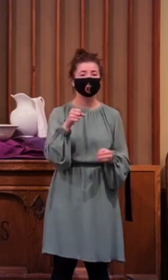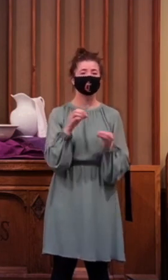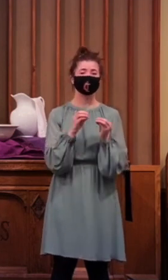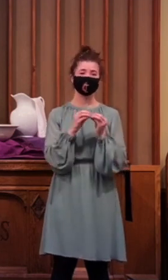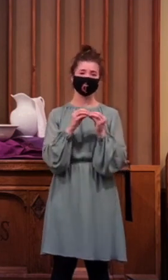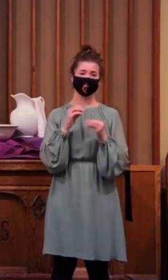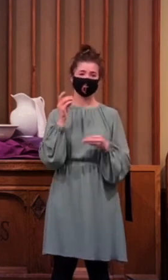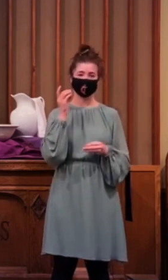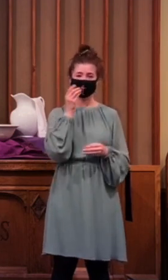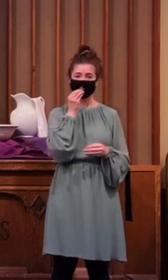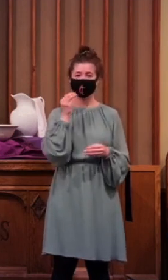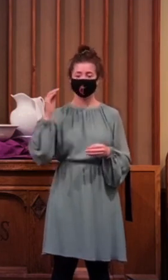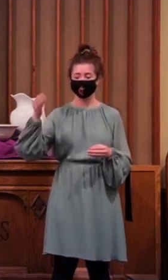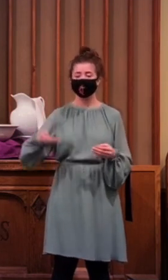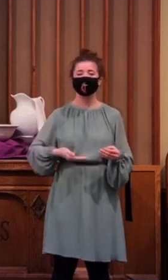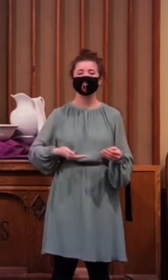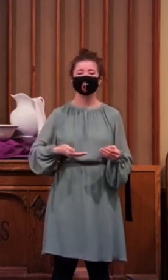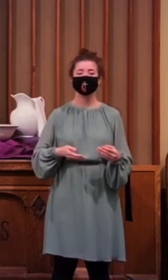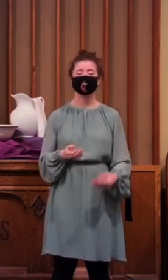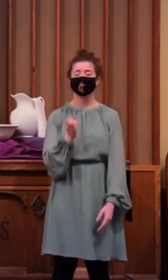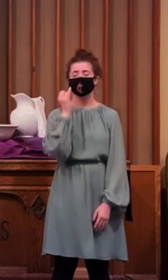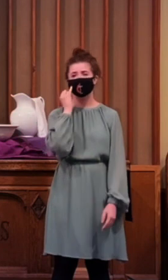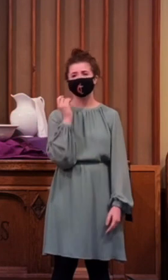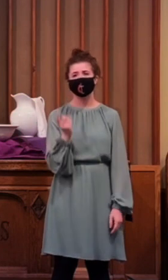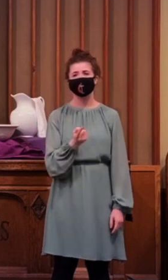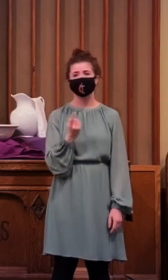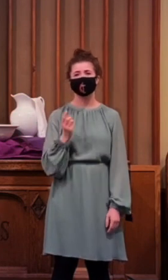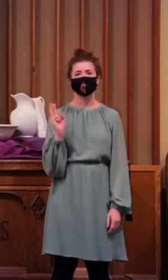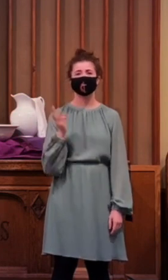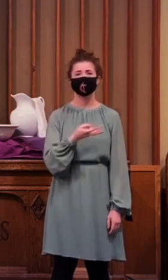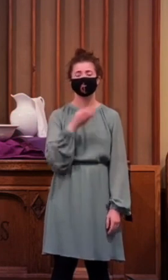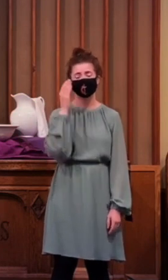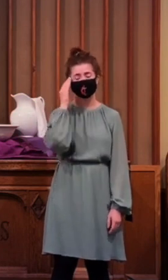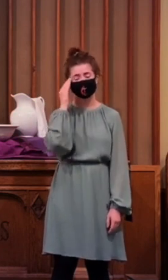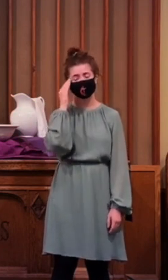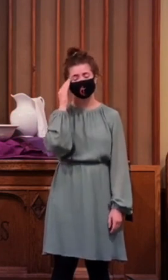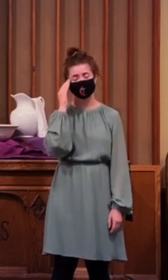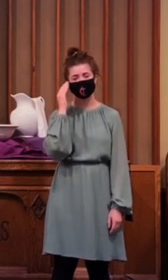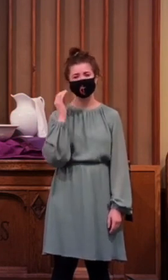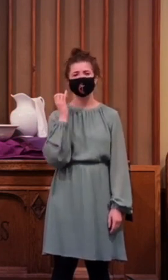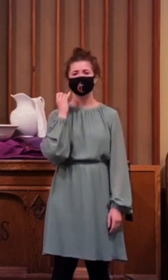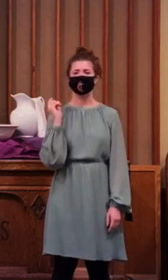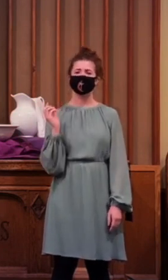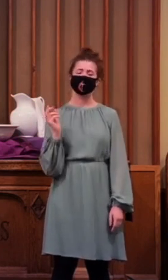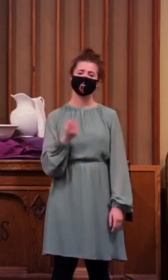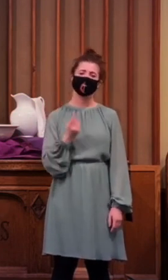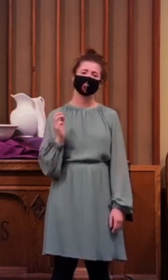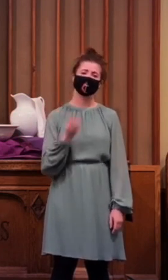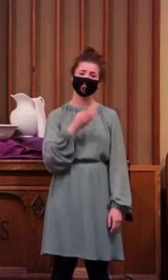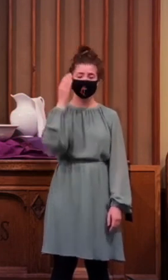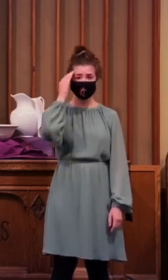invitations. If only we had known. If only we had known that attending school